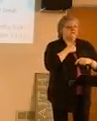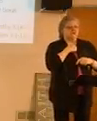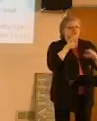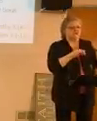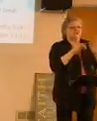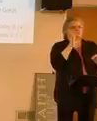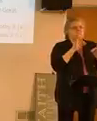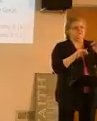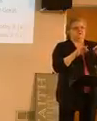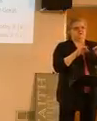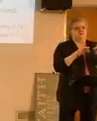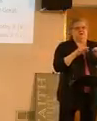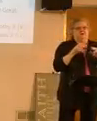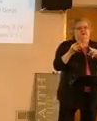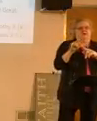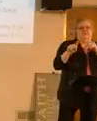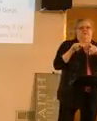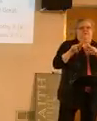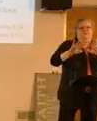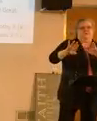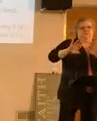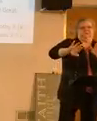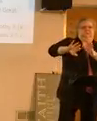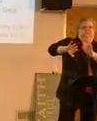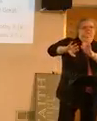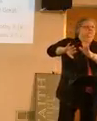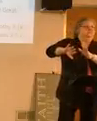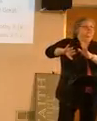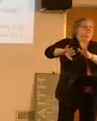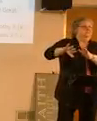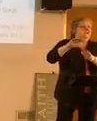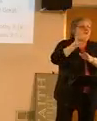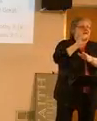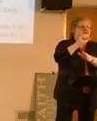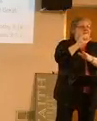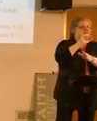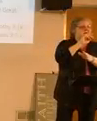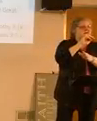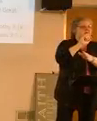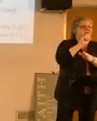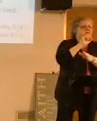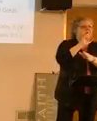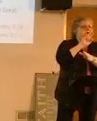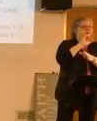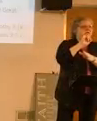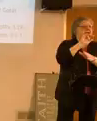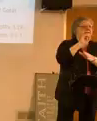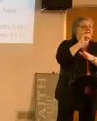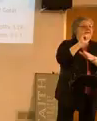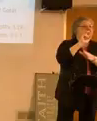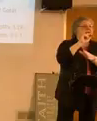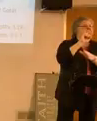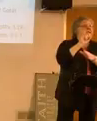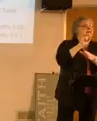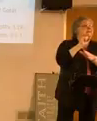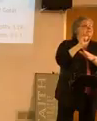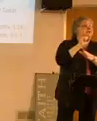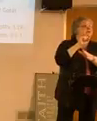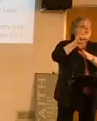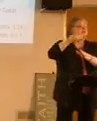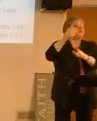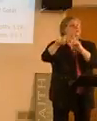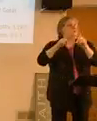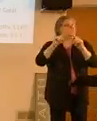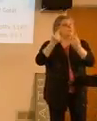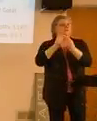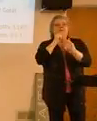prejudice against any other people group, like the Samaritans, and anyone who was not a Jew.